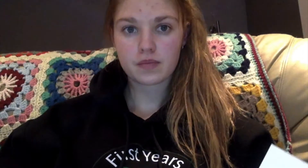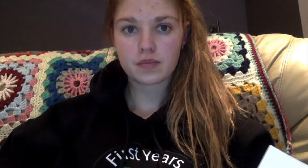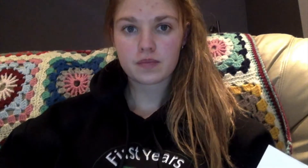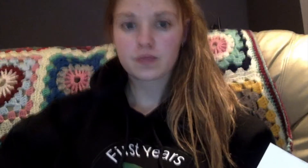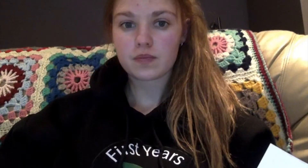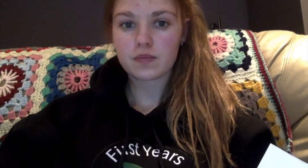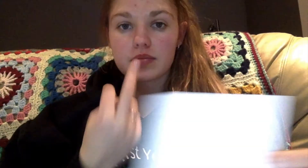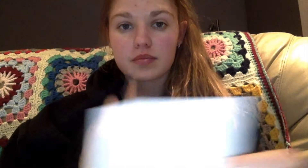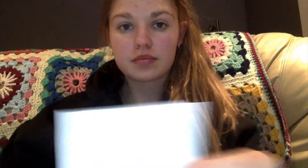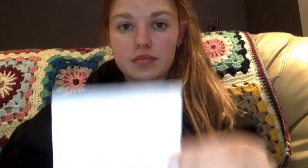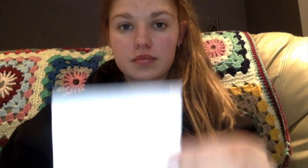teach you how as